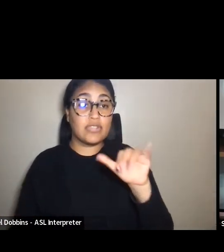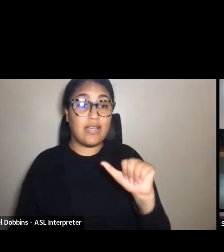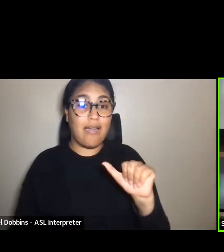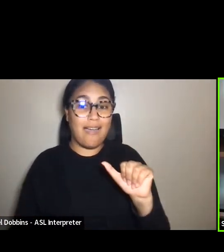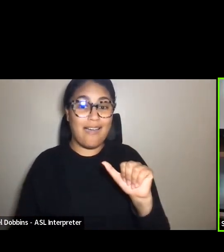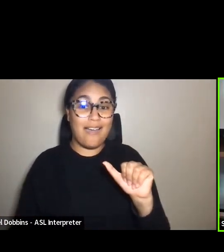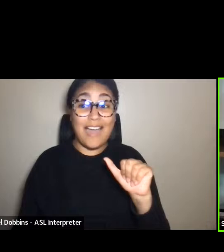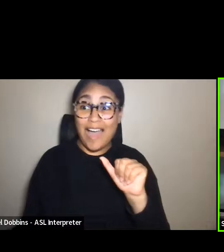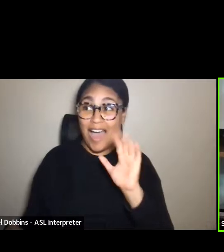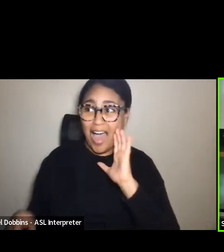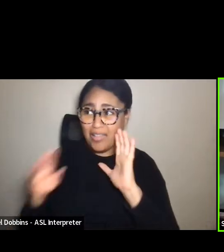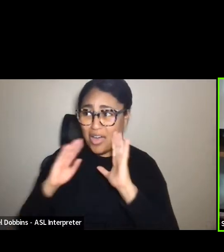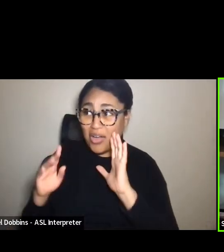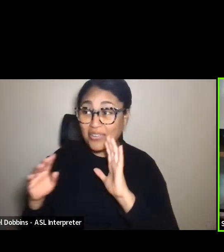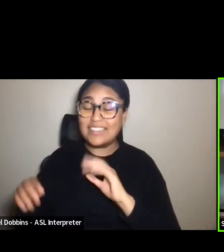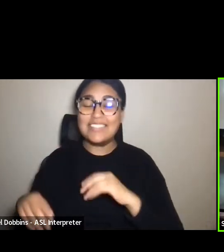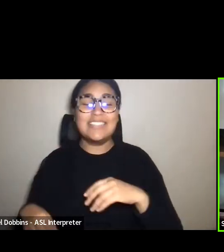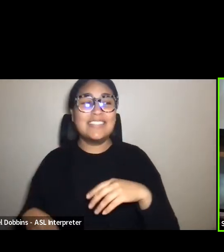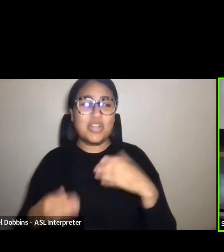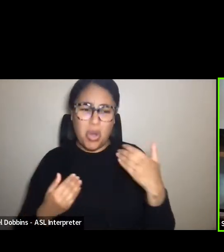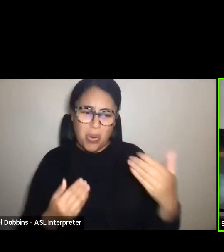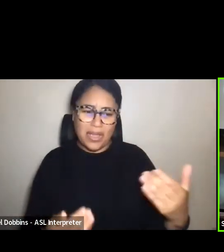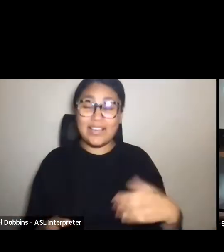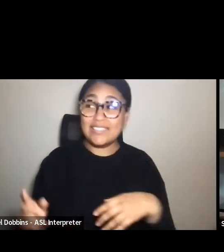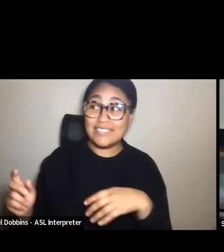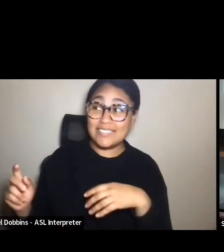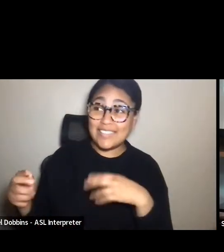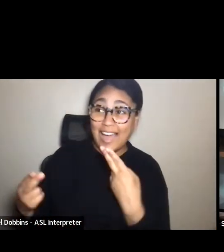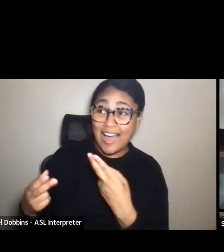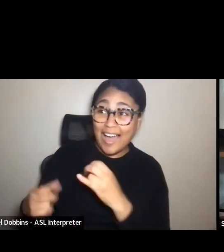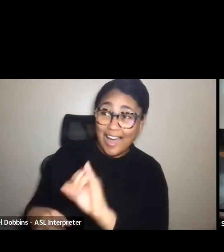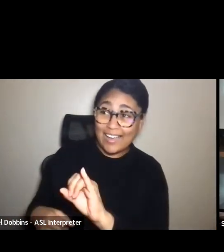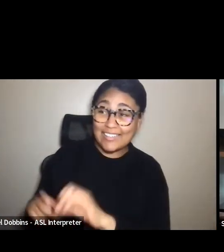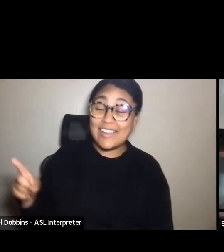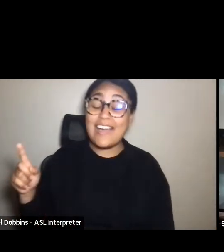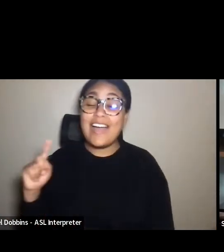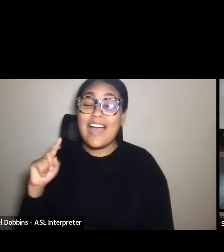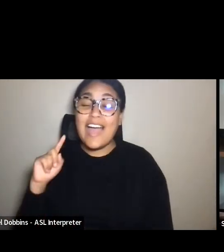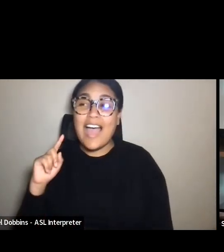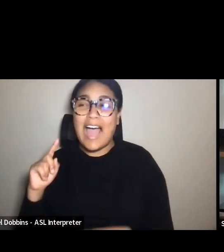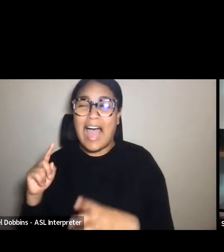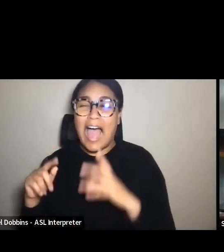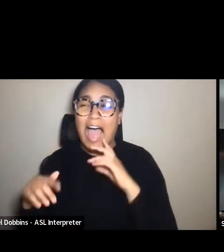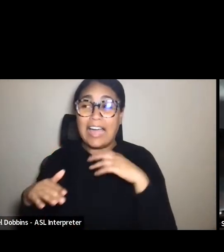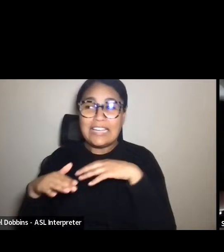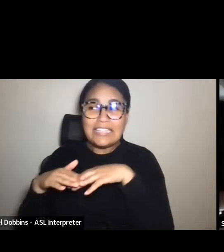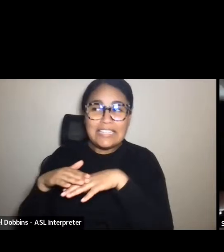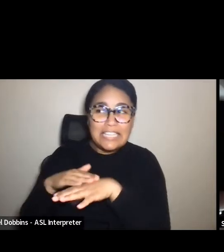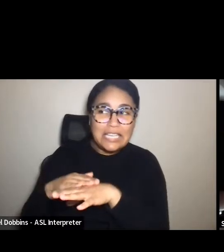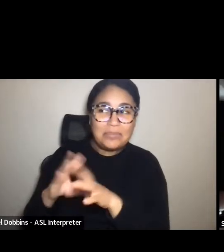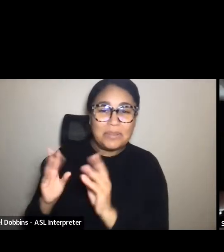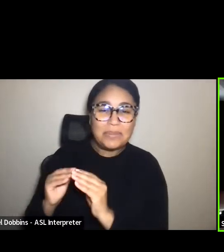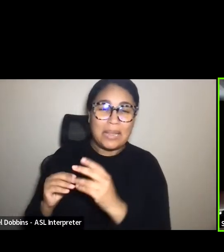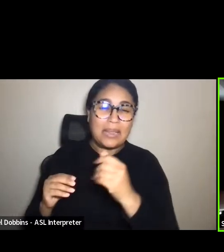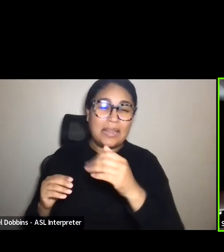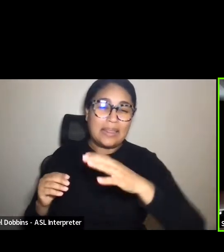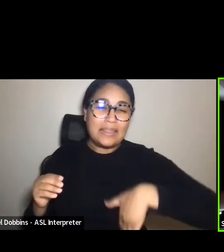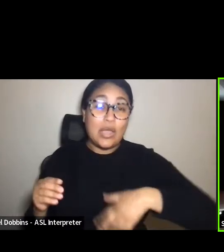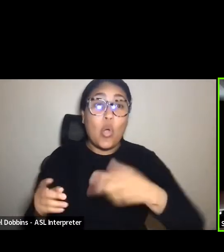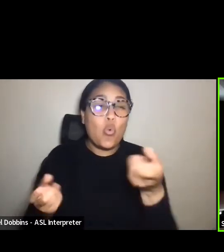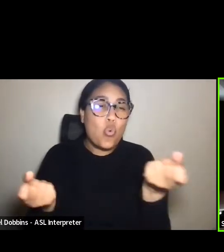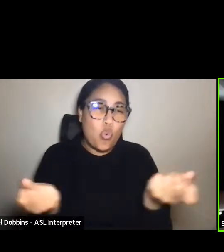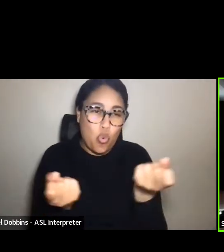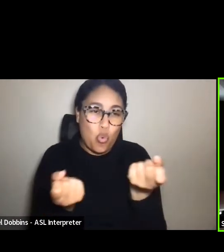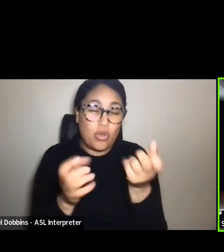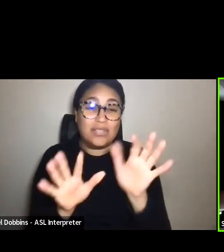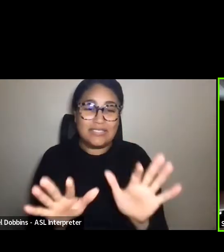right can you hear me? ahead. Hi. So I heard, I kind of came into the meeting kind of late, but Hold on one sec. I'm